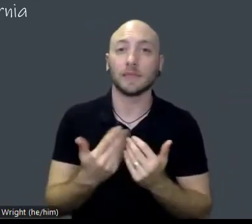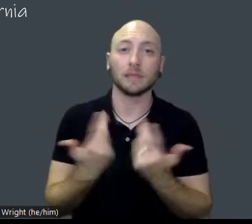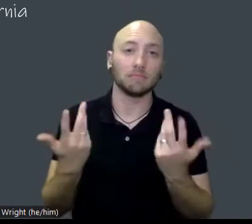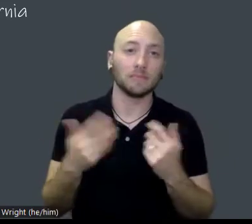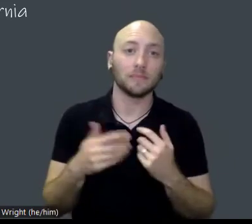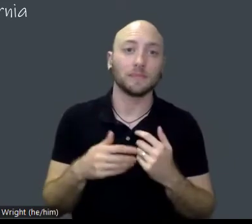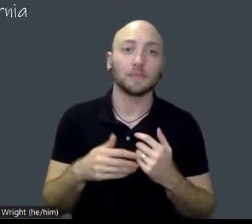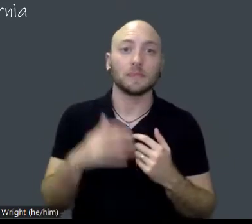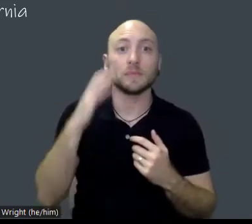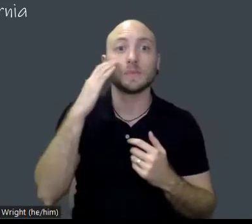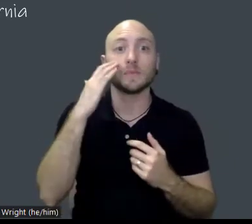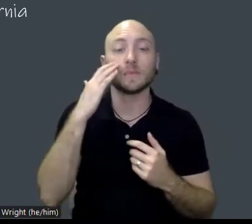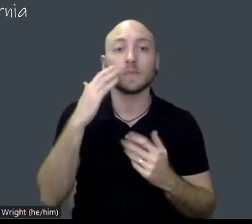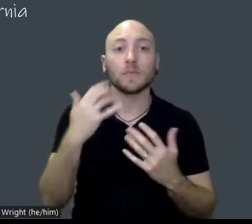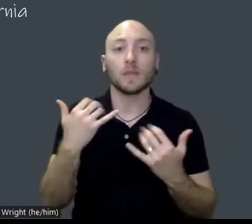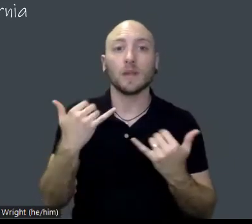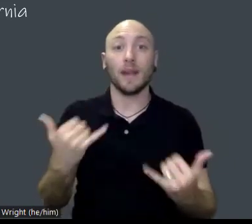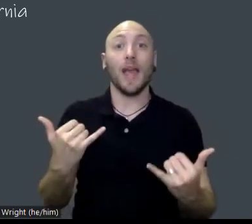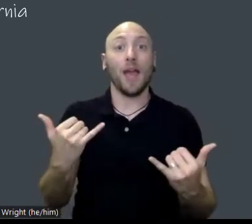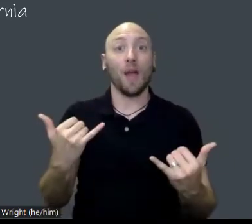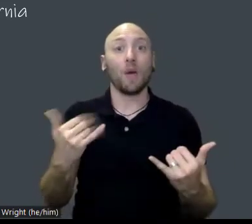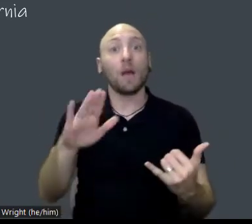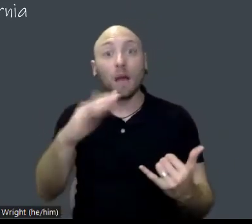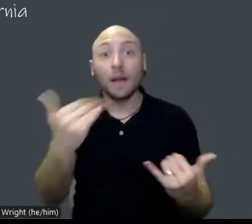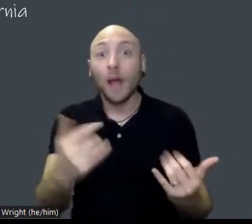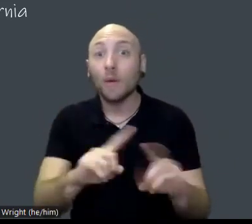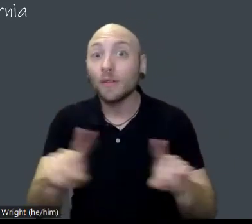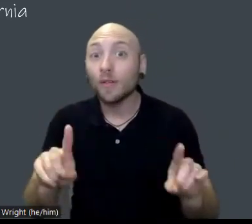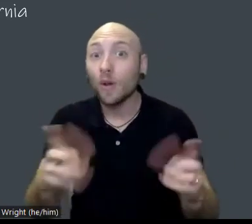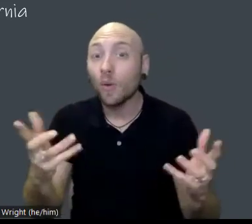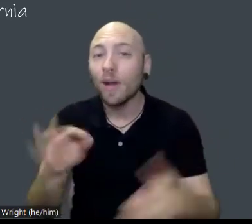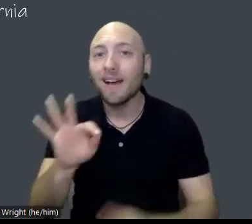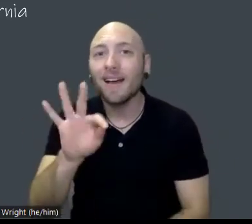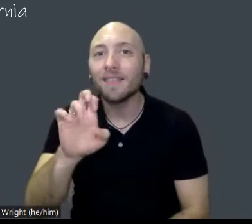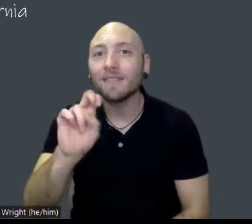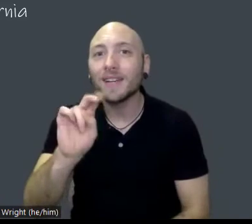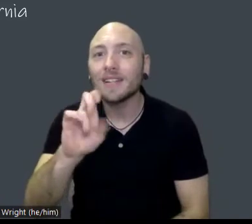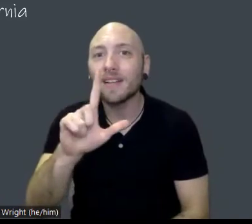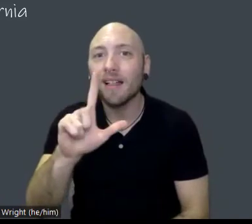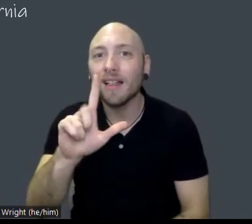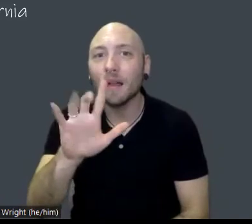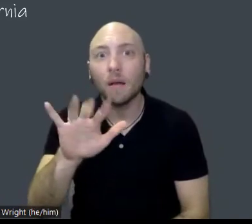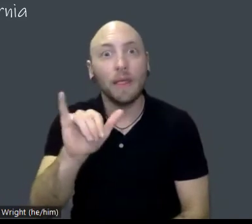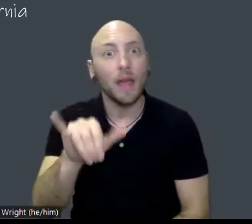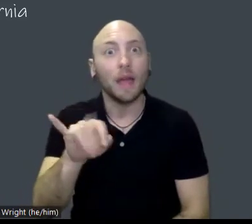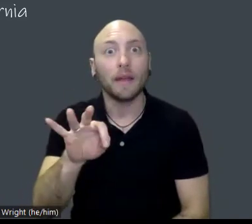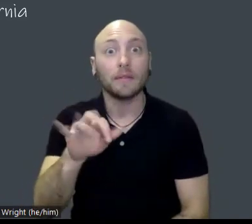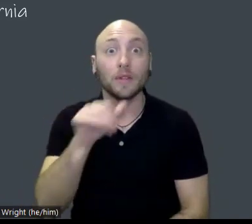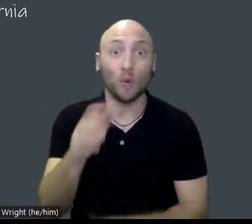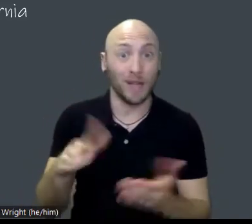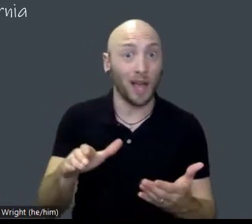had changed is now there's fentanyl, and that really, I think, obviously will bring you to your knees if it doesn't kill you.